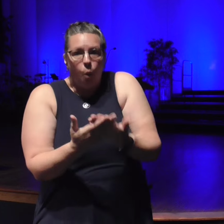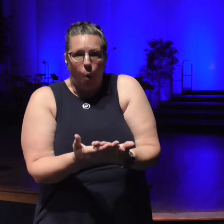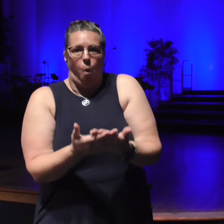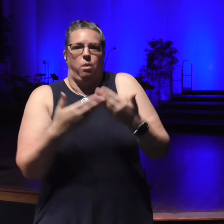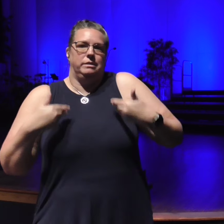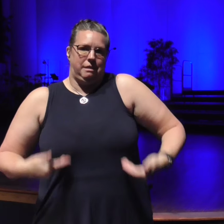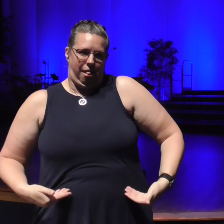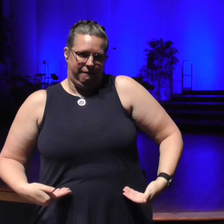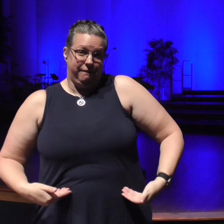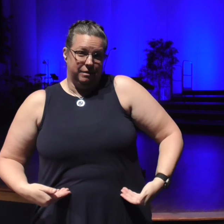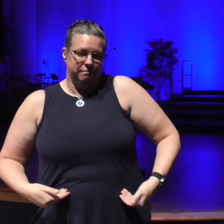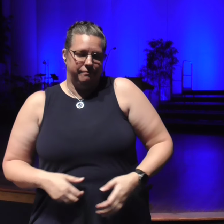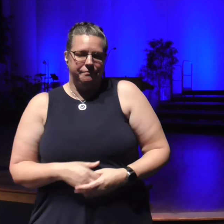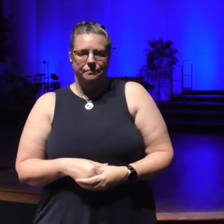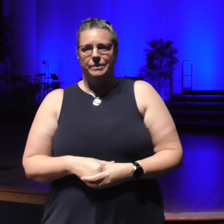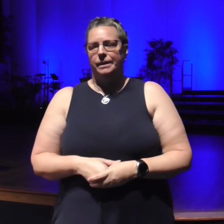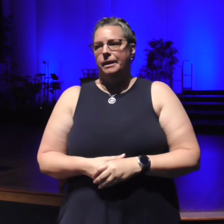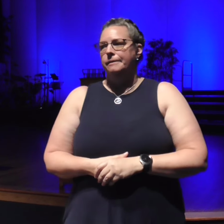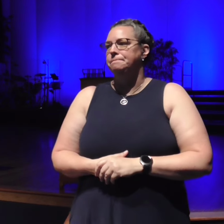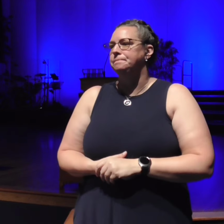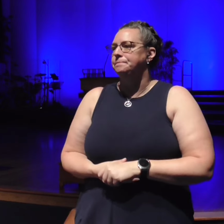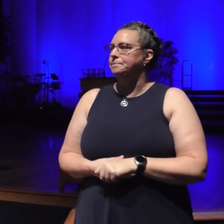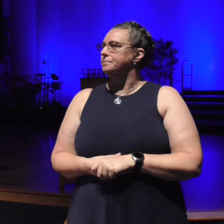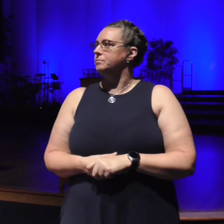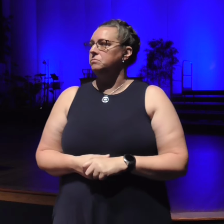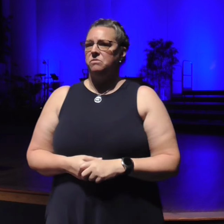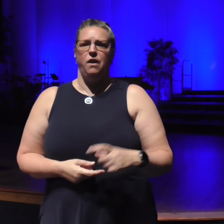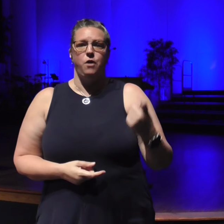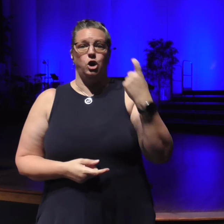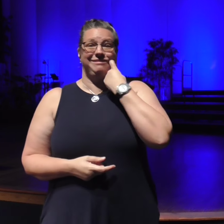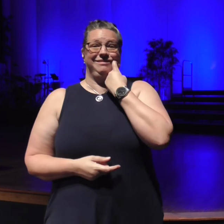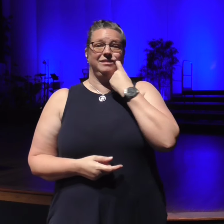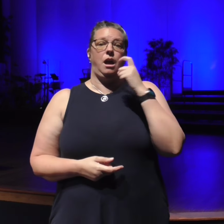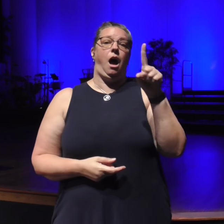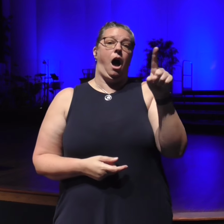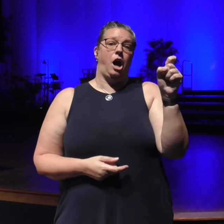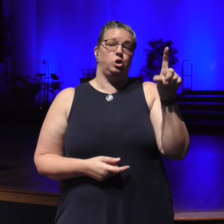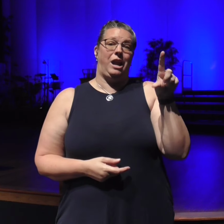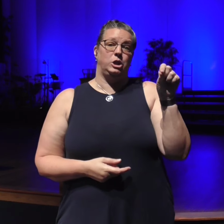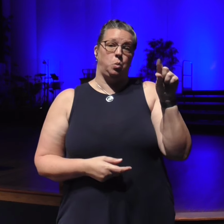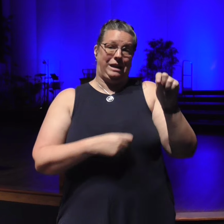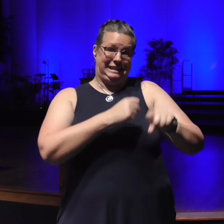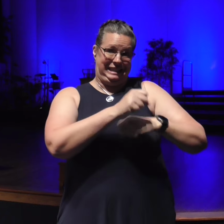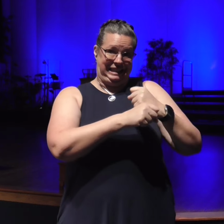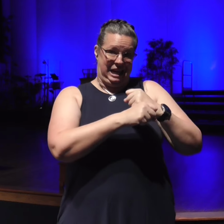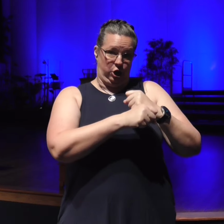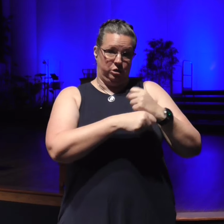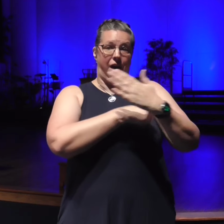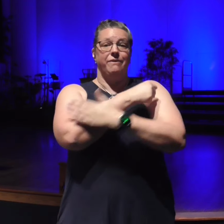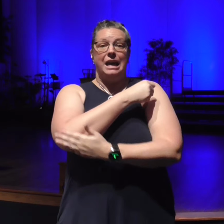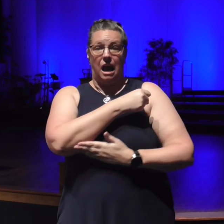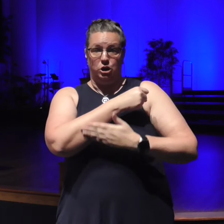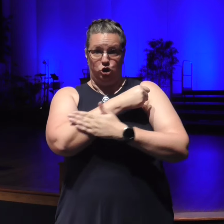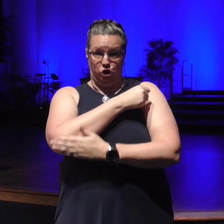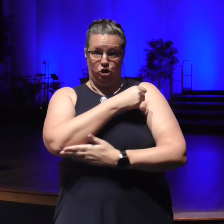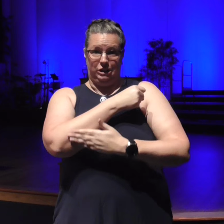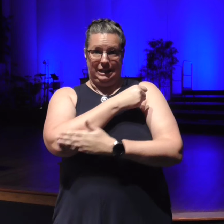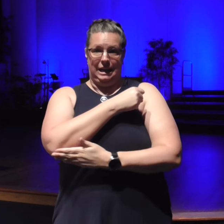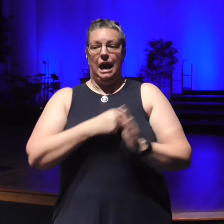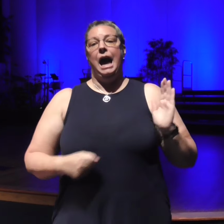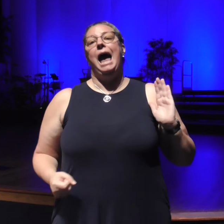we really are. For the last 120 years of this country, our collective history